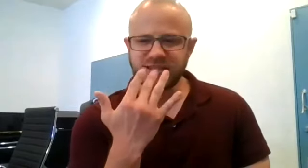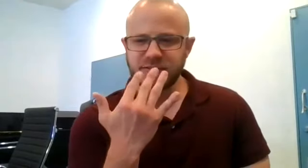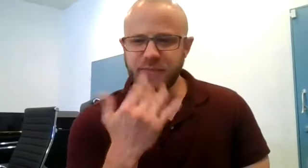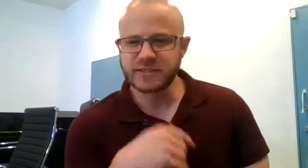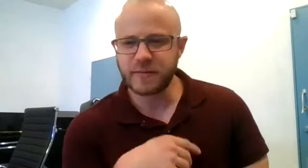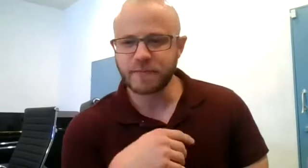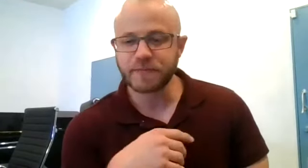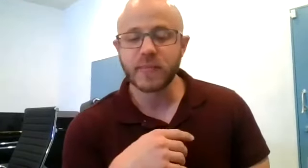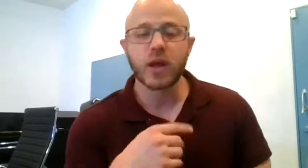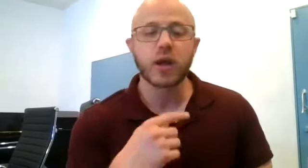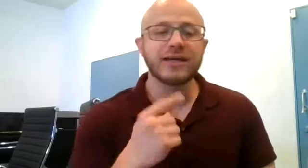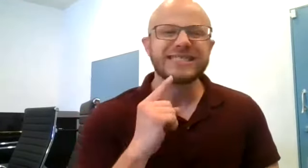Spicy.